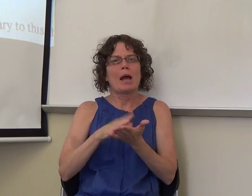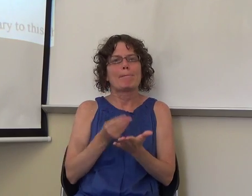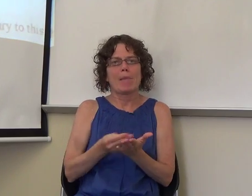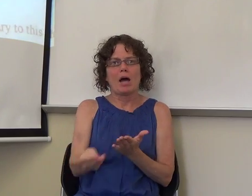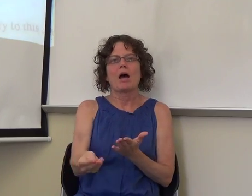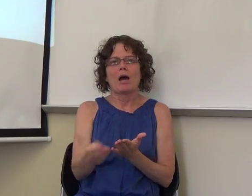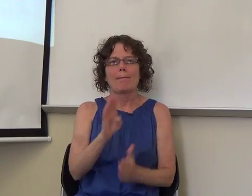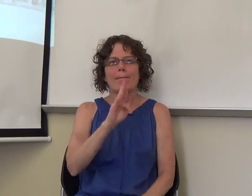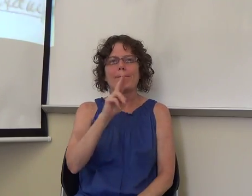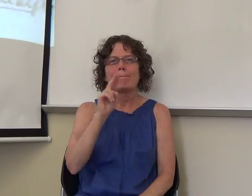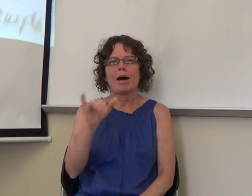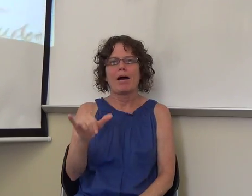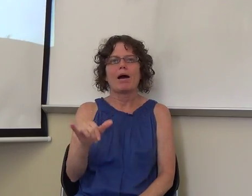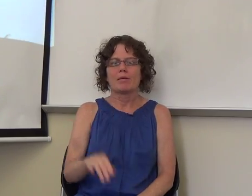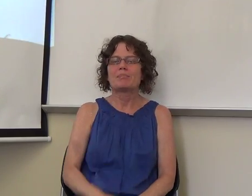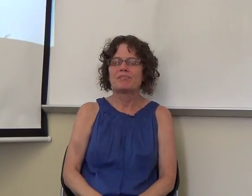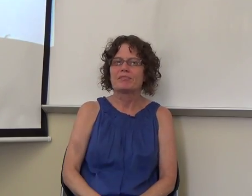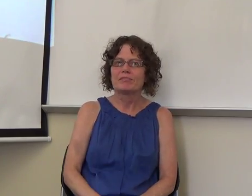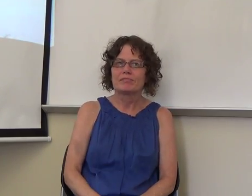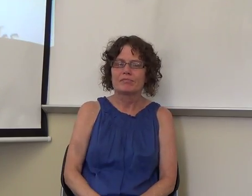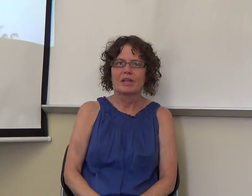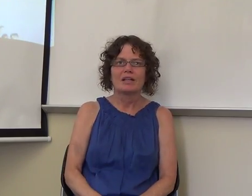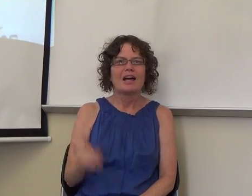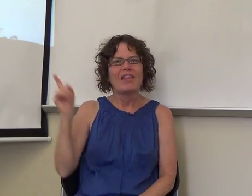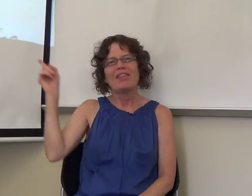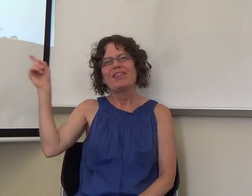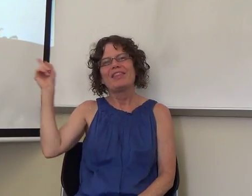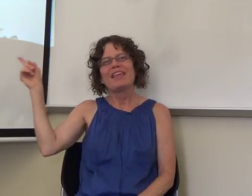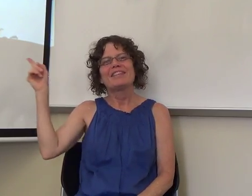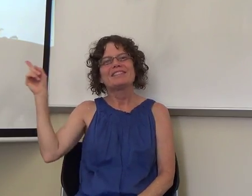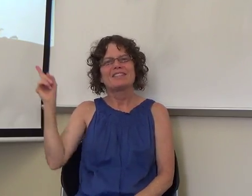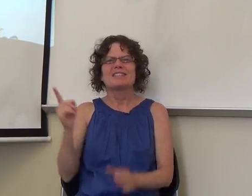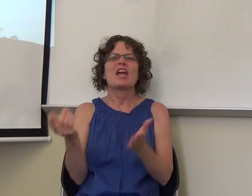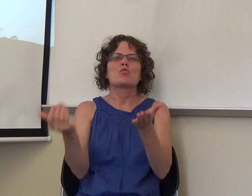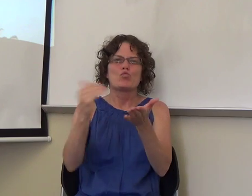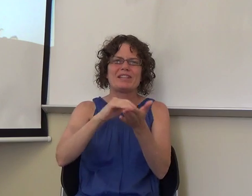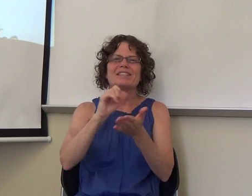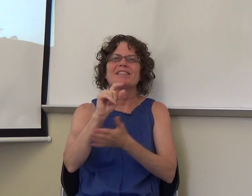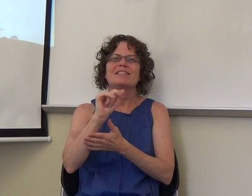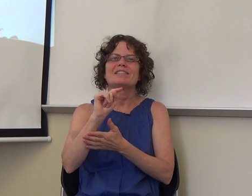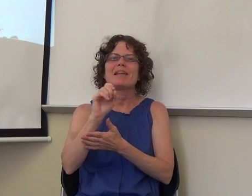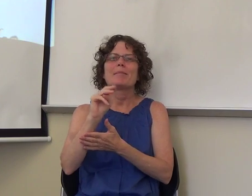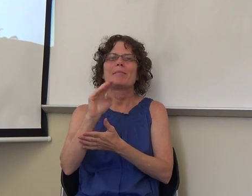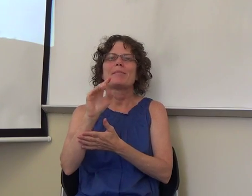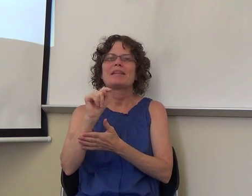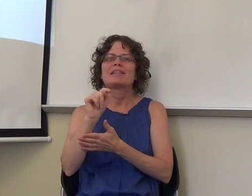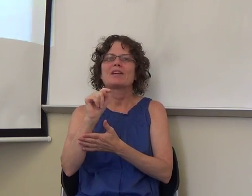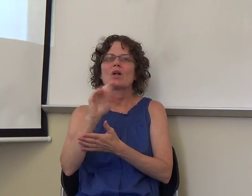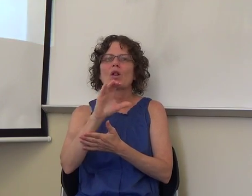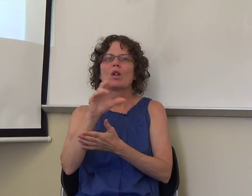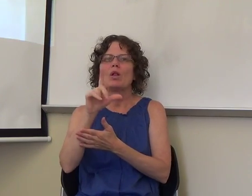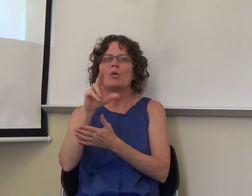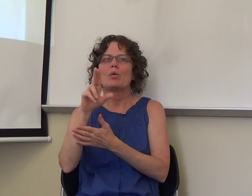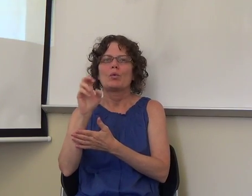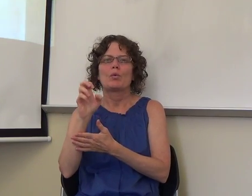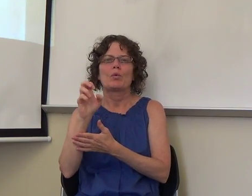One word, buy. This is a kind of a, this is a restatement clue, but it comes, the restatement clue, unlike this one, it doesn't